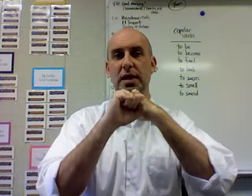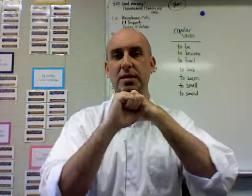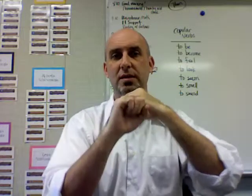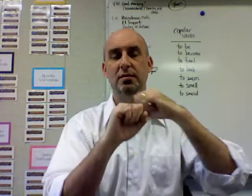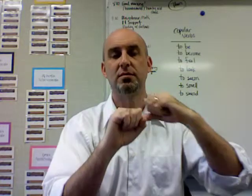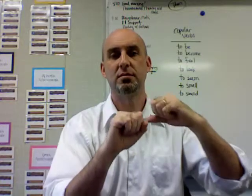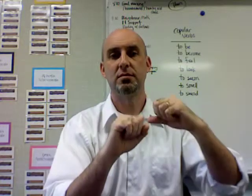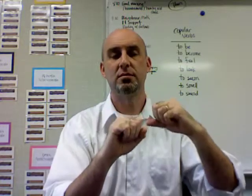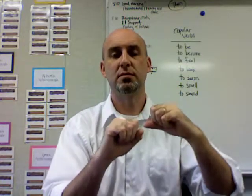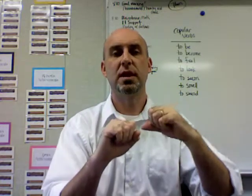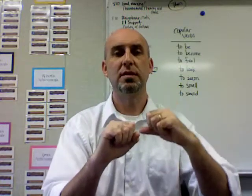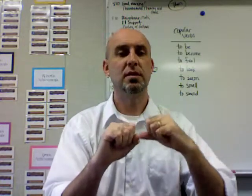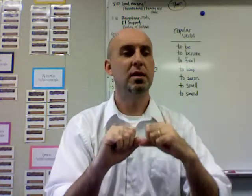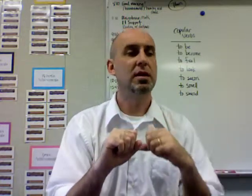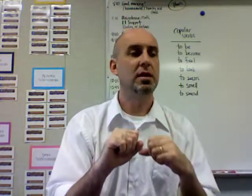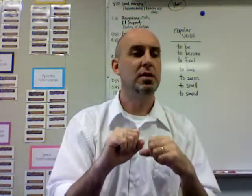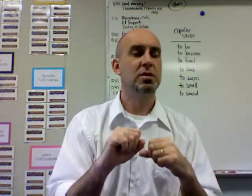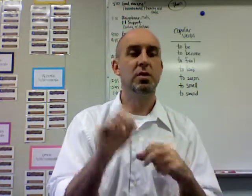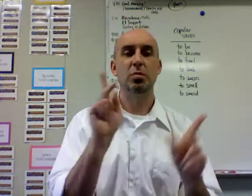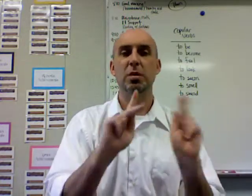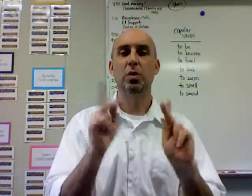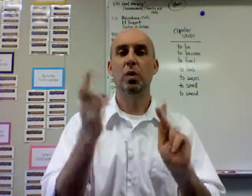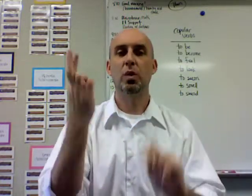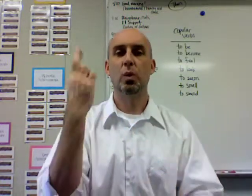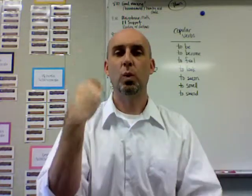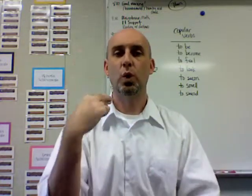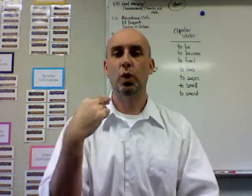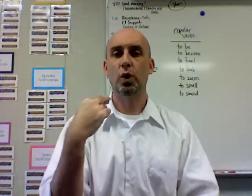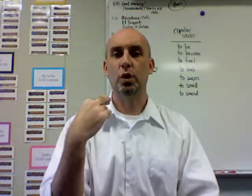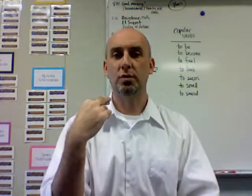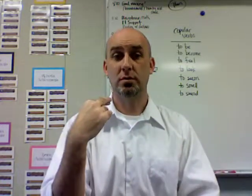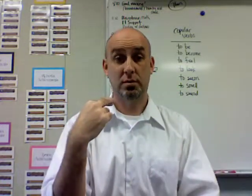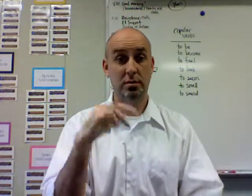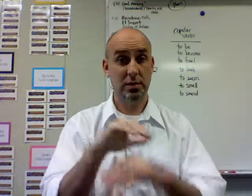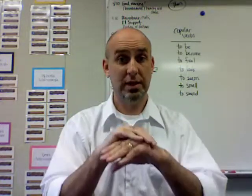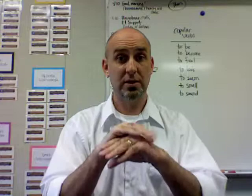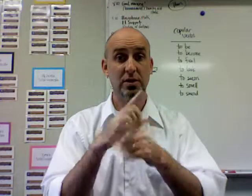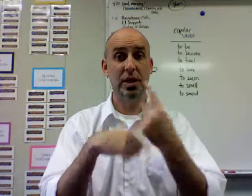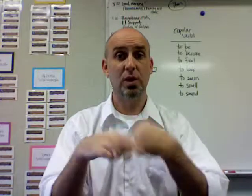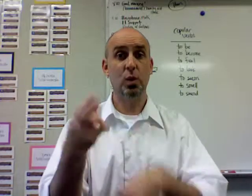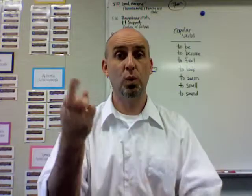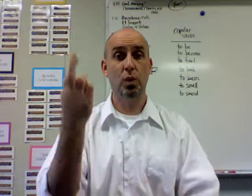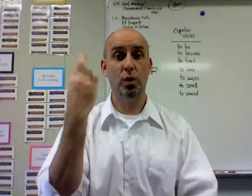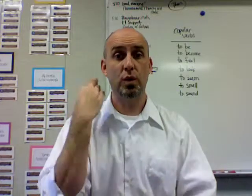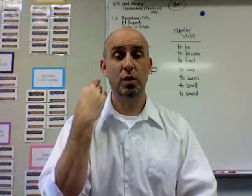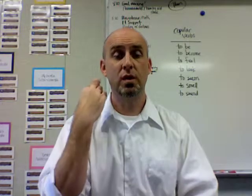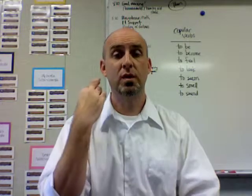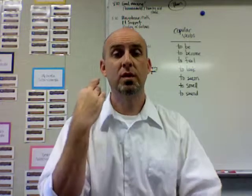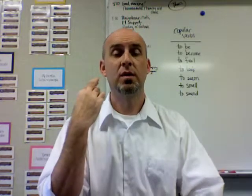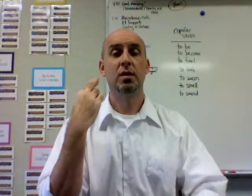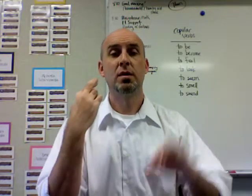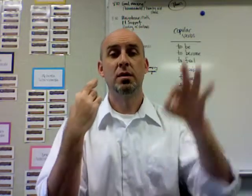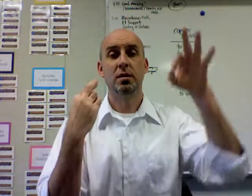it. Okay. So the people were, English sign, were